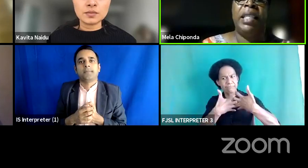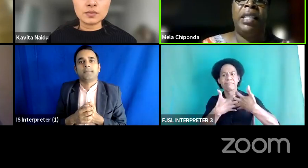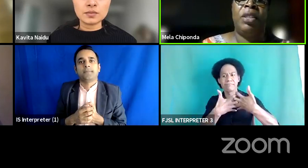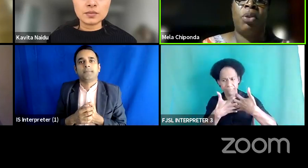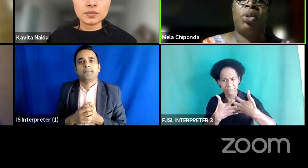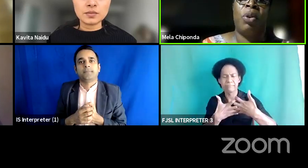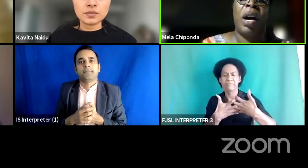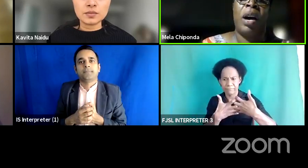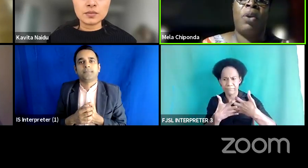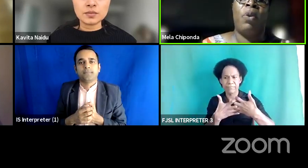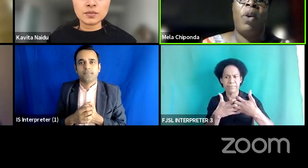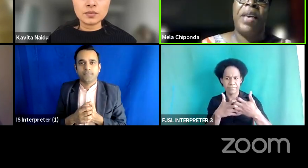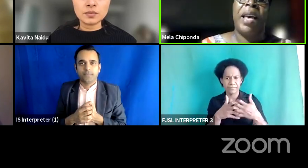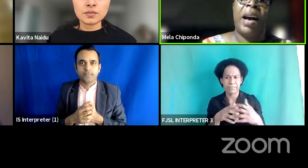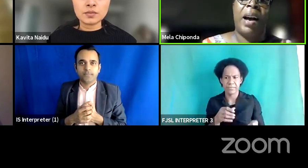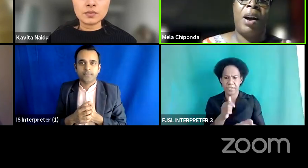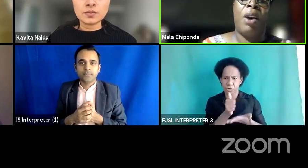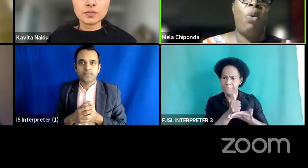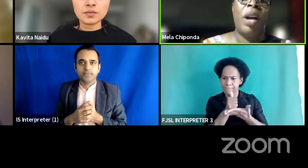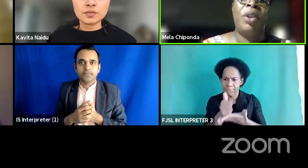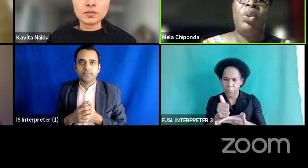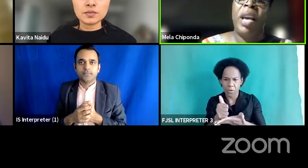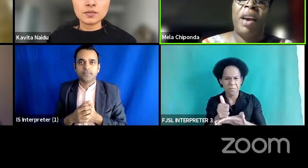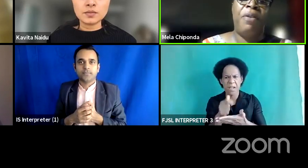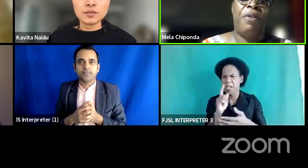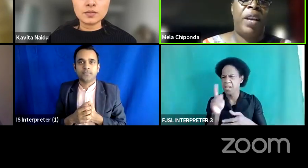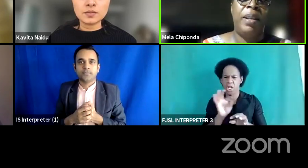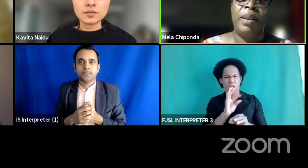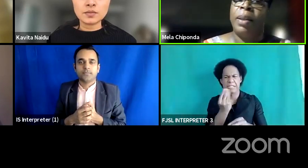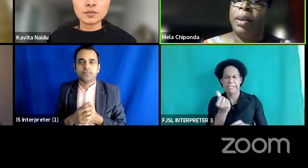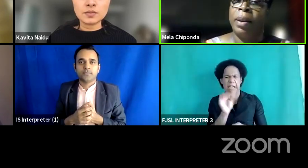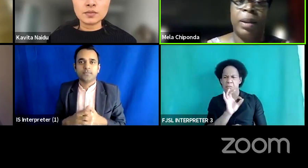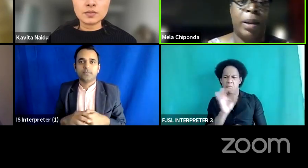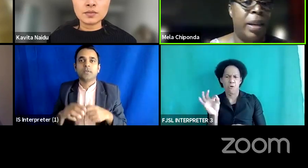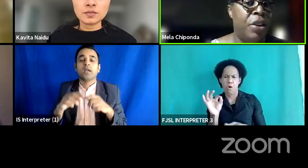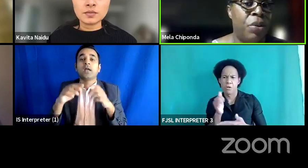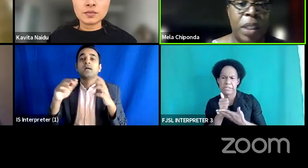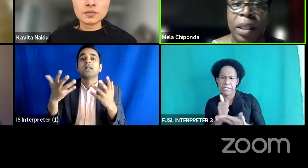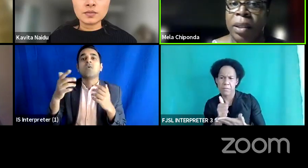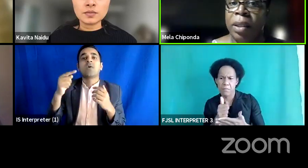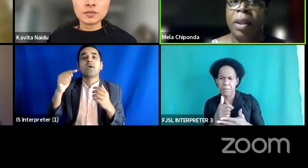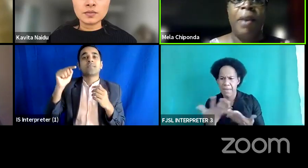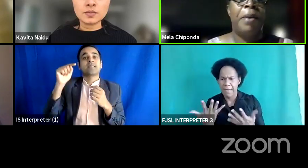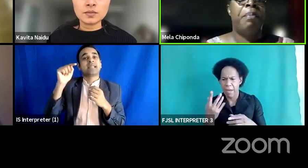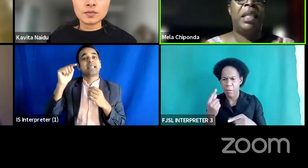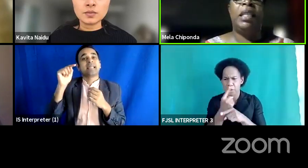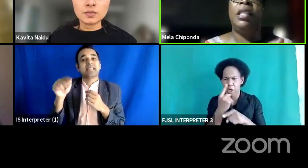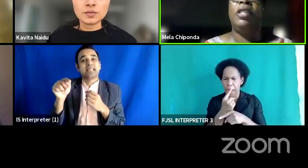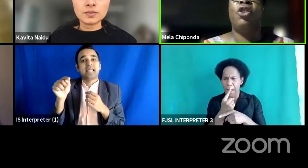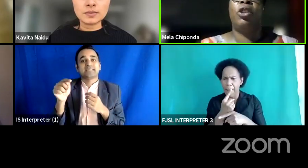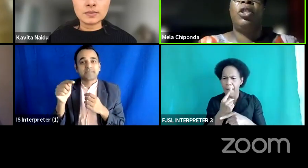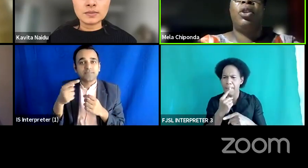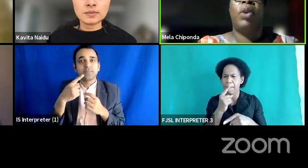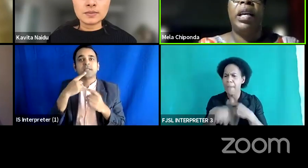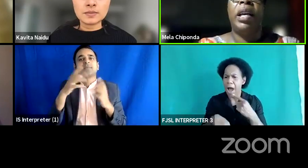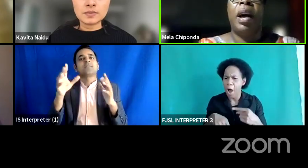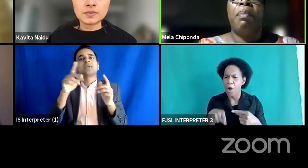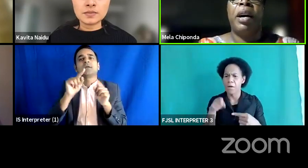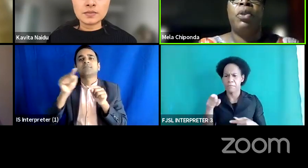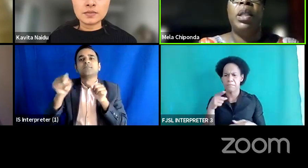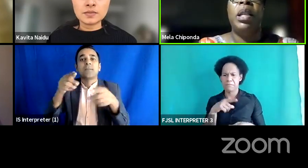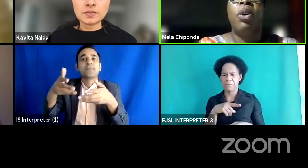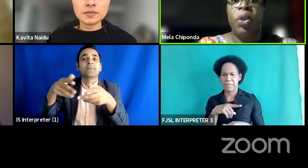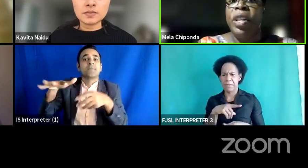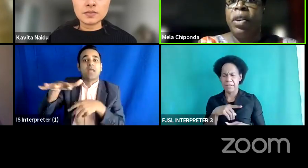for me, it is also how, whilst we have faith in the Green New Deal, but it is not